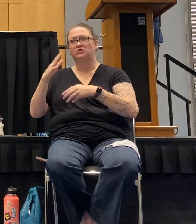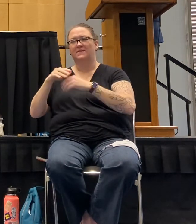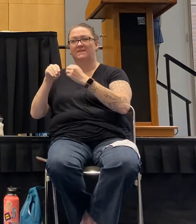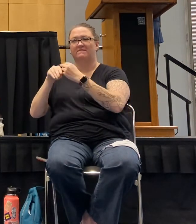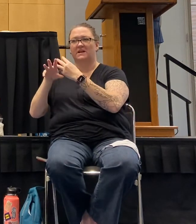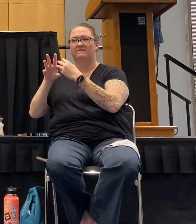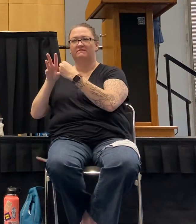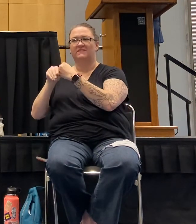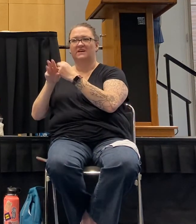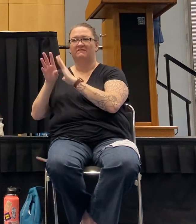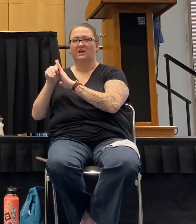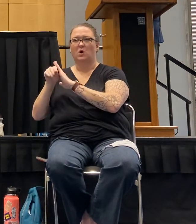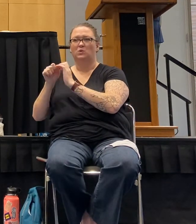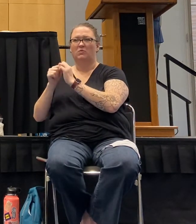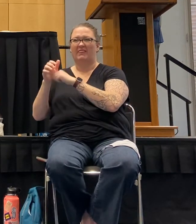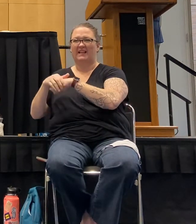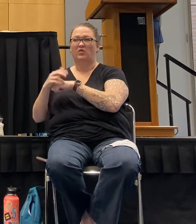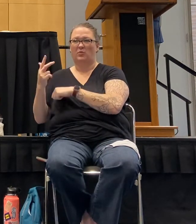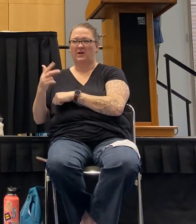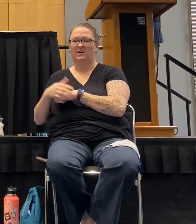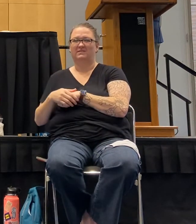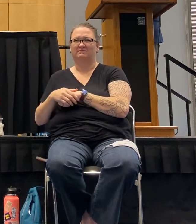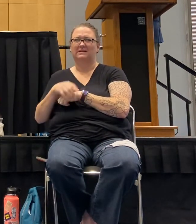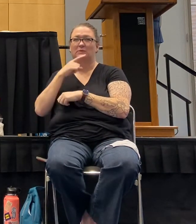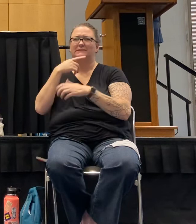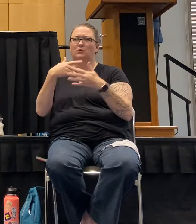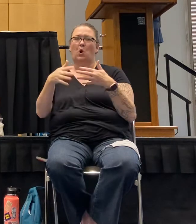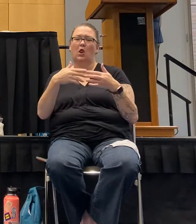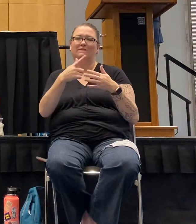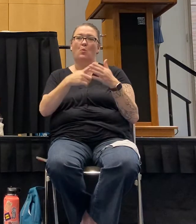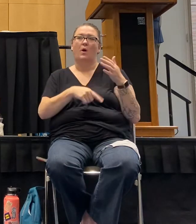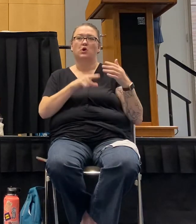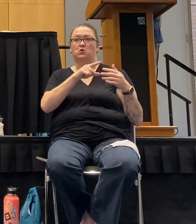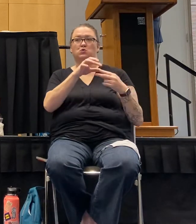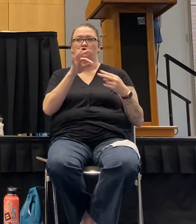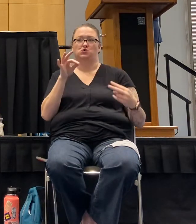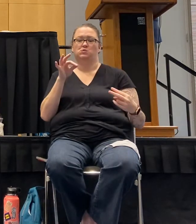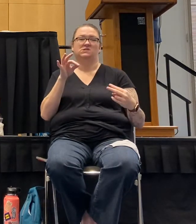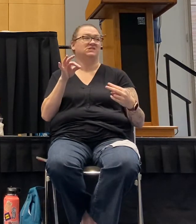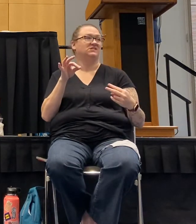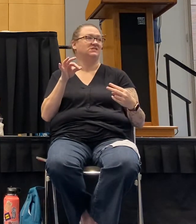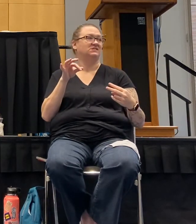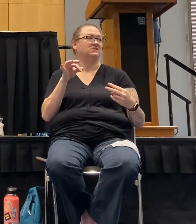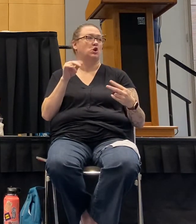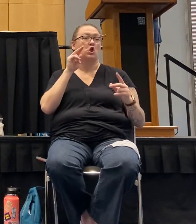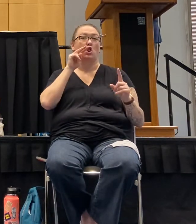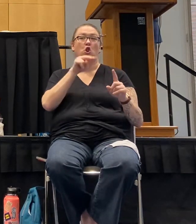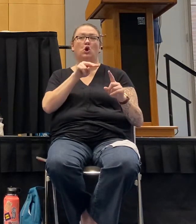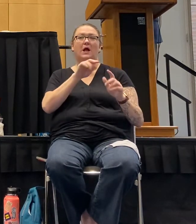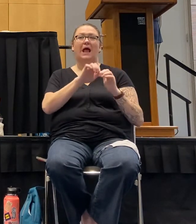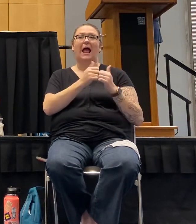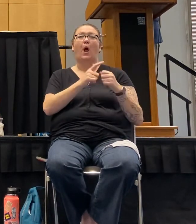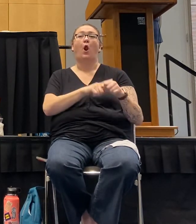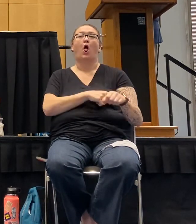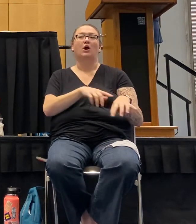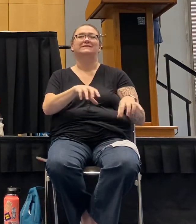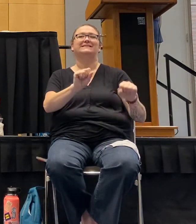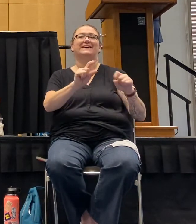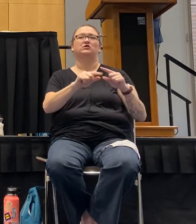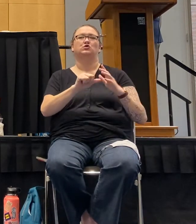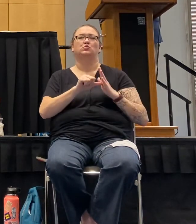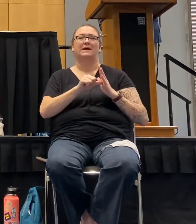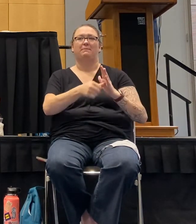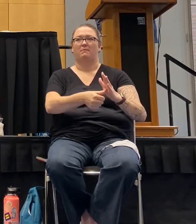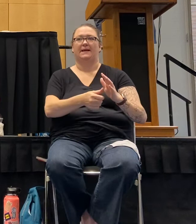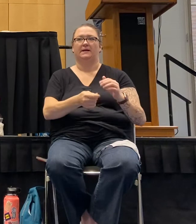with English 3. And I would say, you know, regardless of what you choose, look at how long it does take to